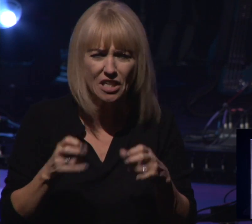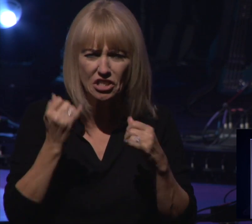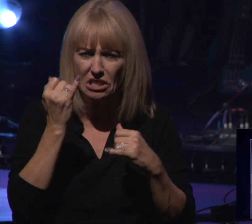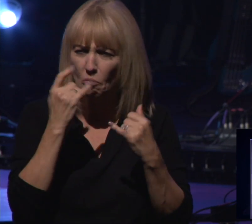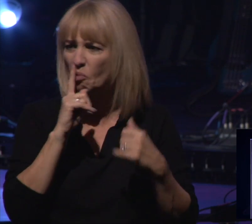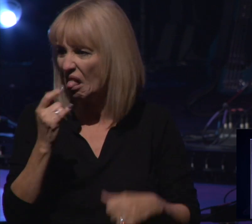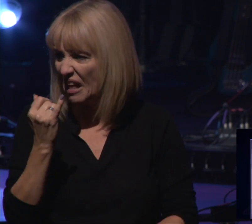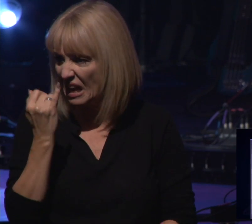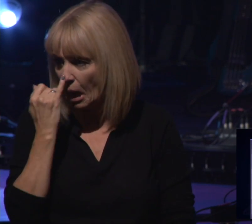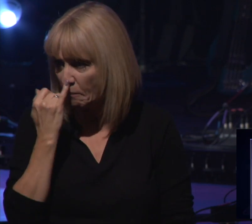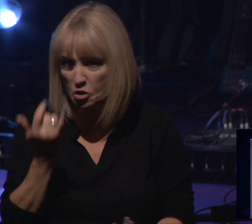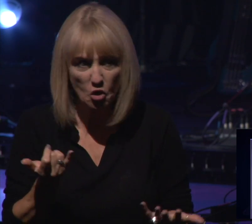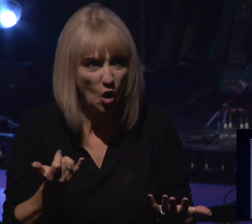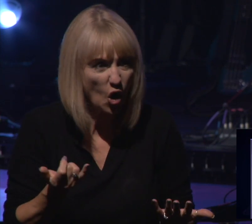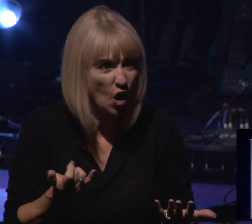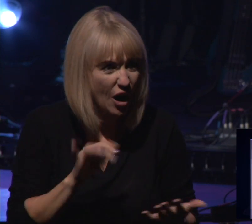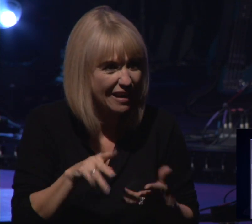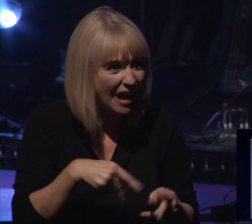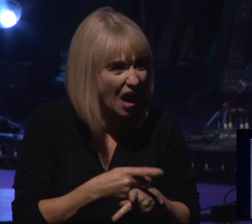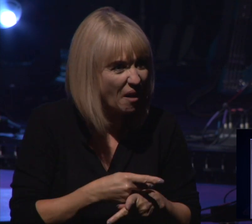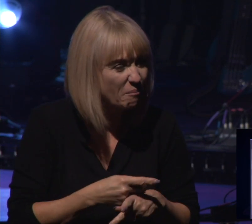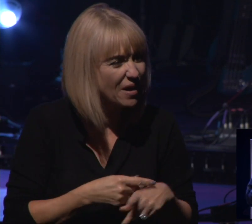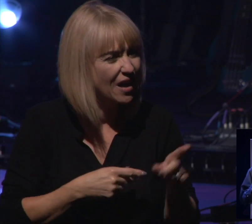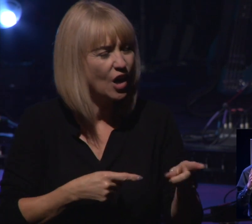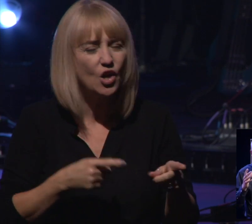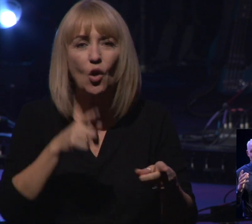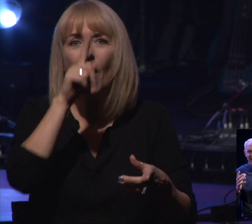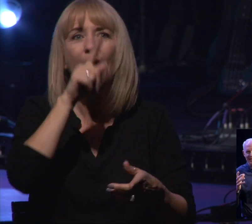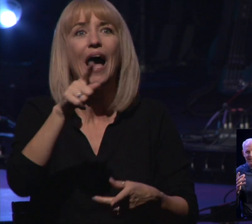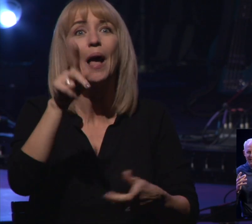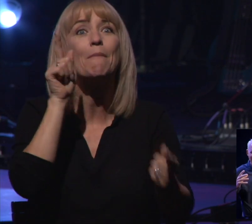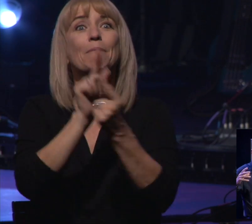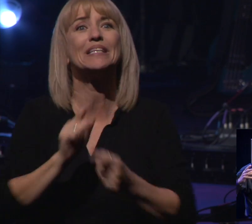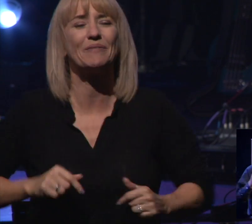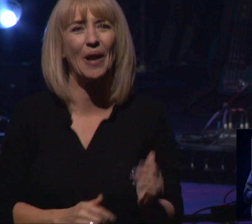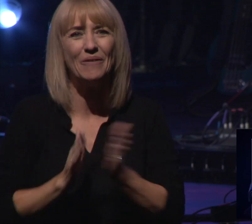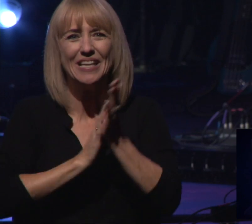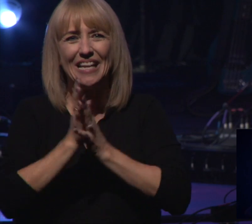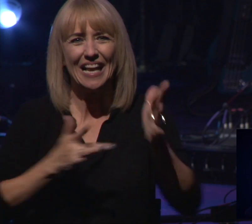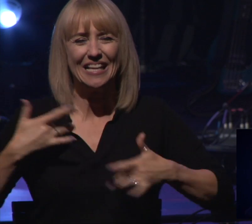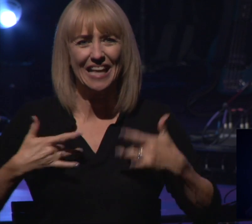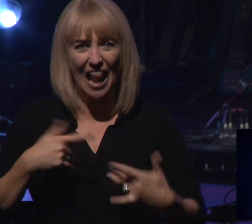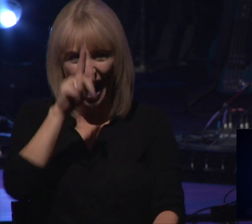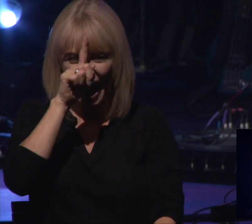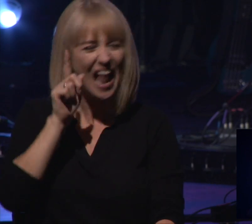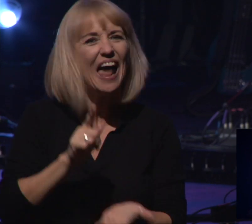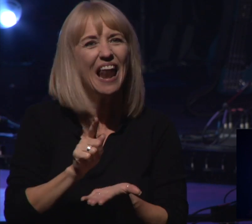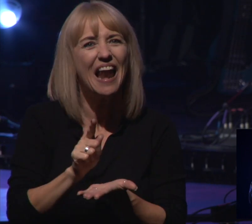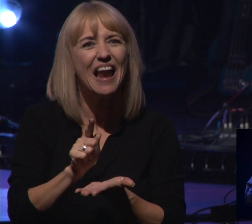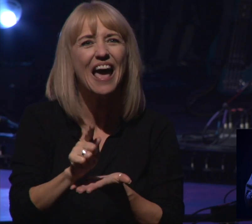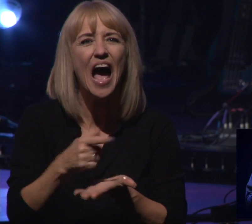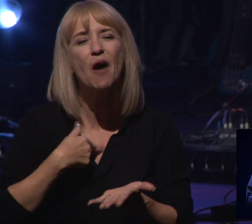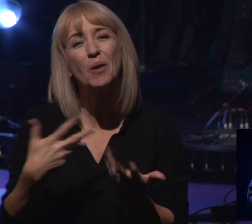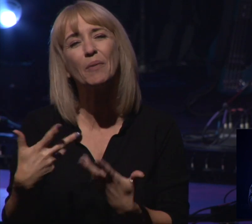kind of love that there is. Now, sure, there's that love when you meet someone, you get excited and you think they're fun. You go, I like this